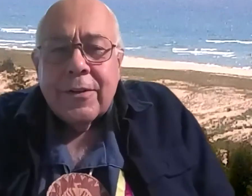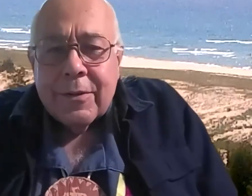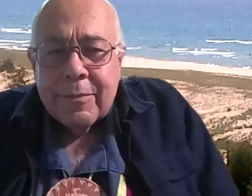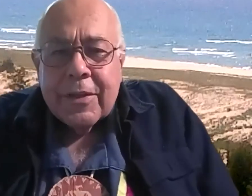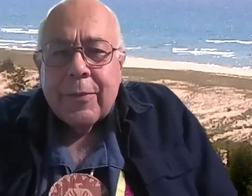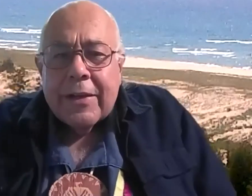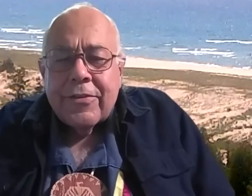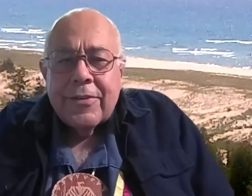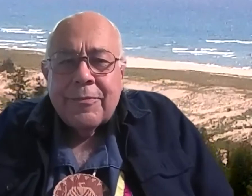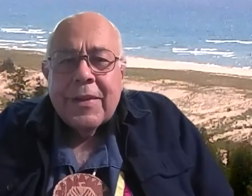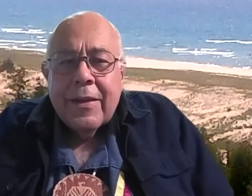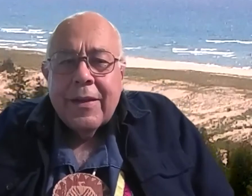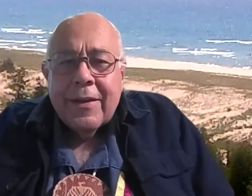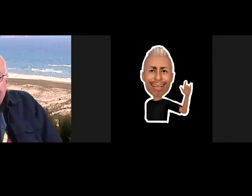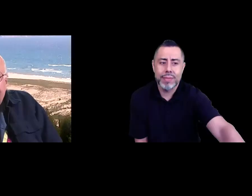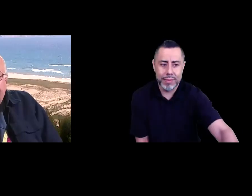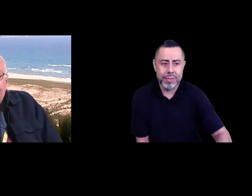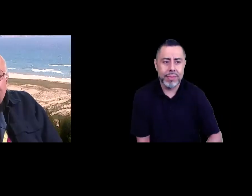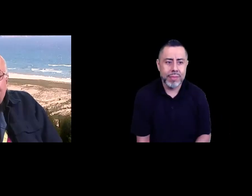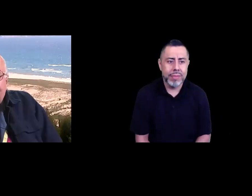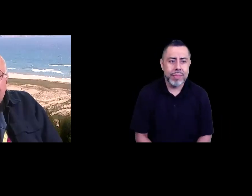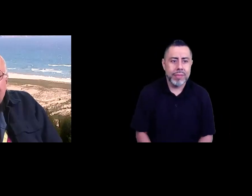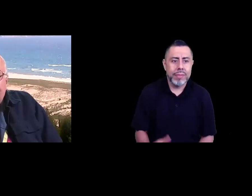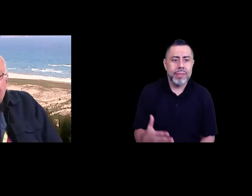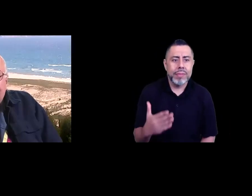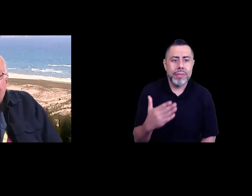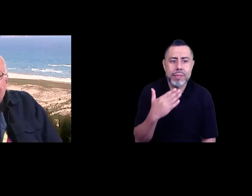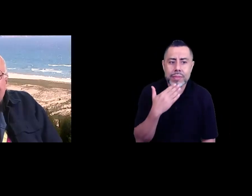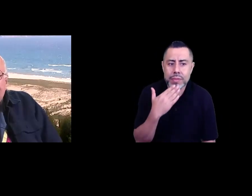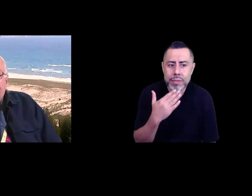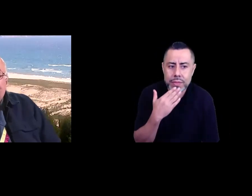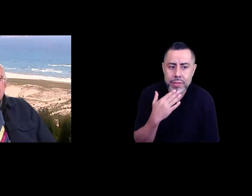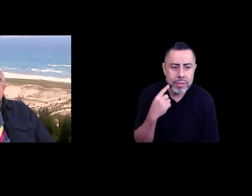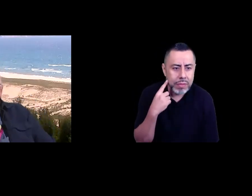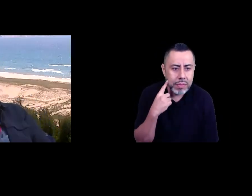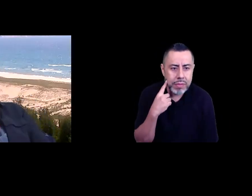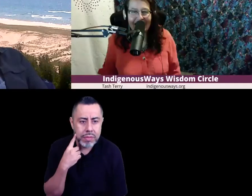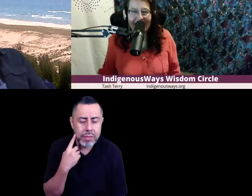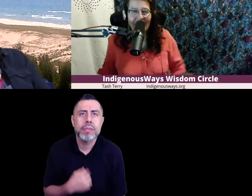Oho, migwech. I thank you for this opportunity to speak to you.